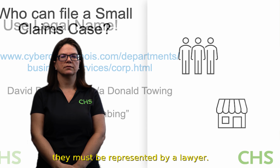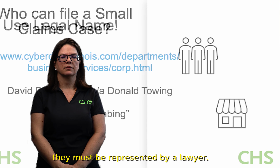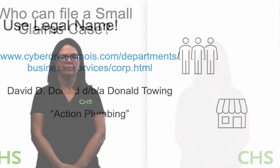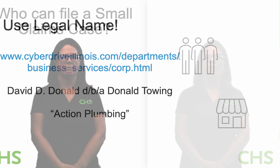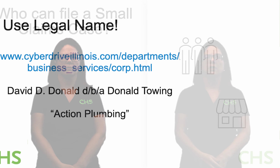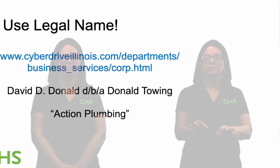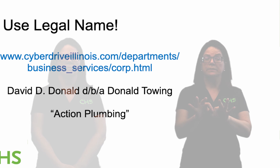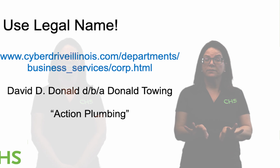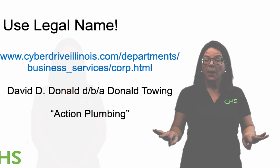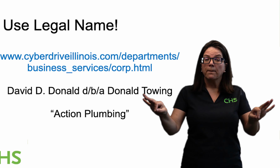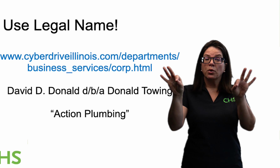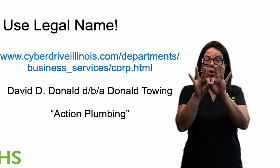lawyer.